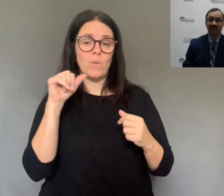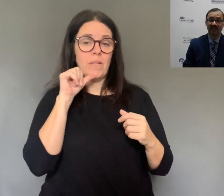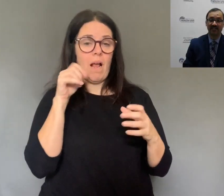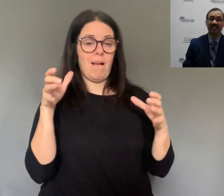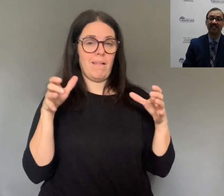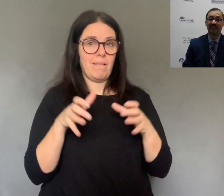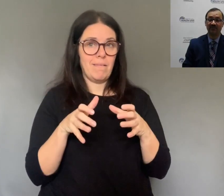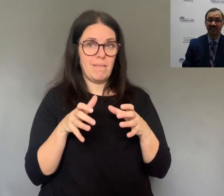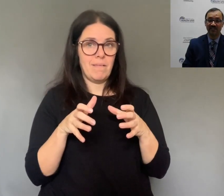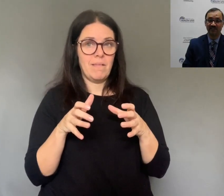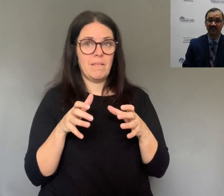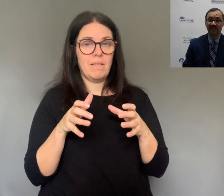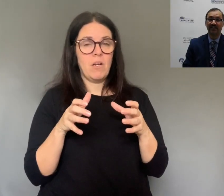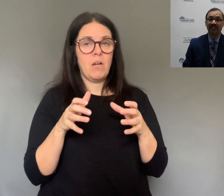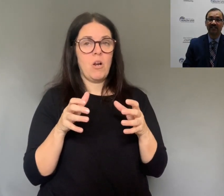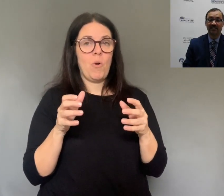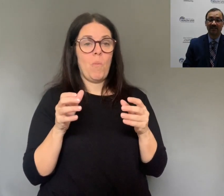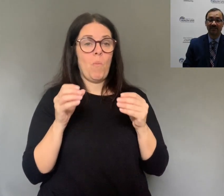possible,